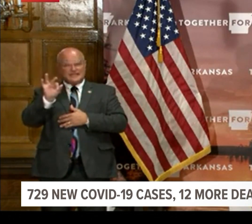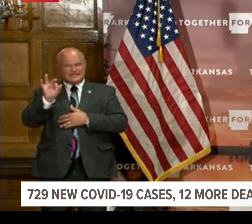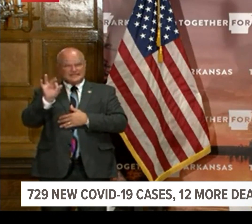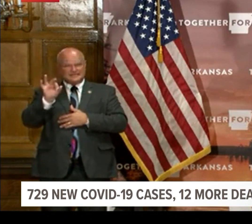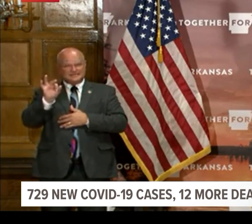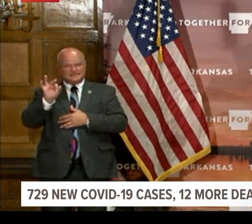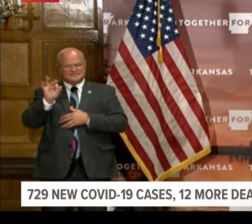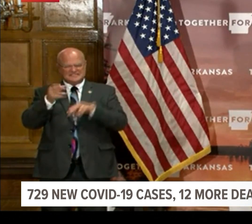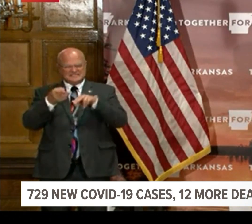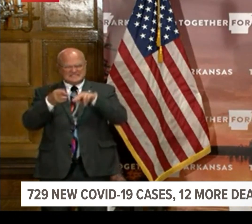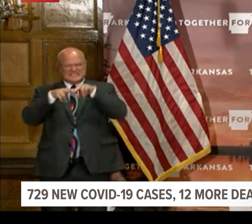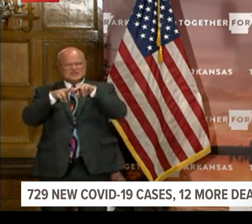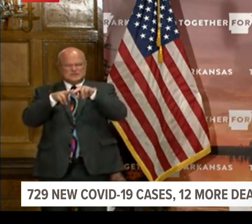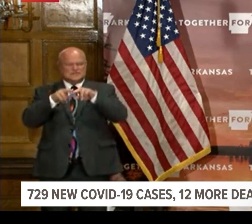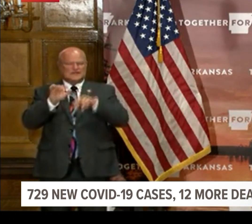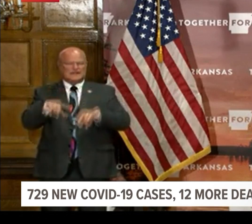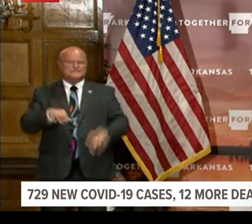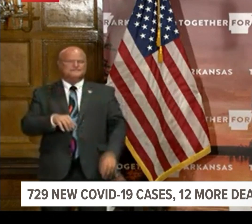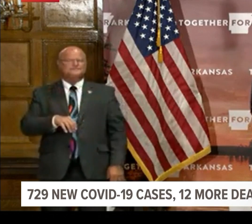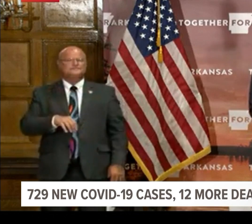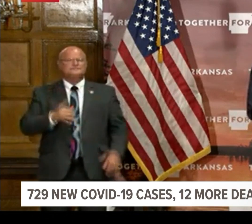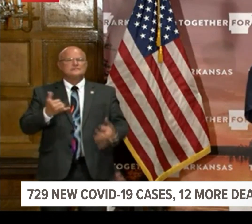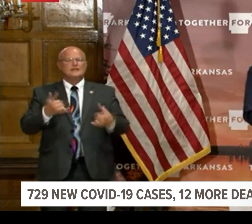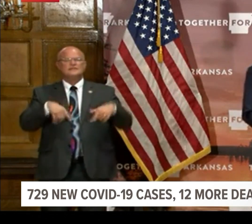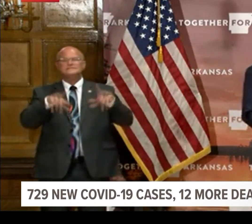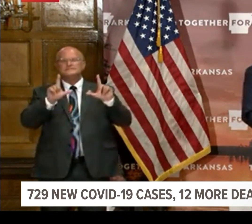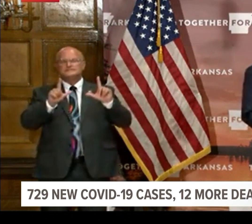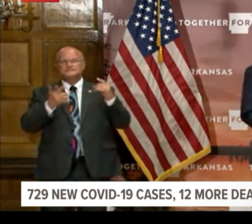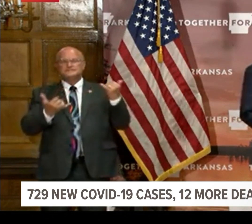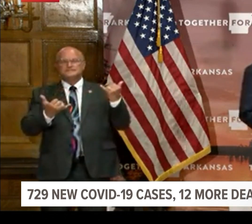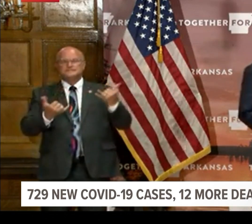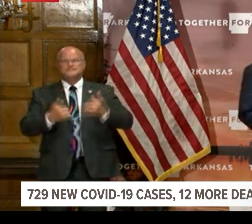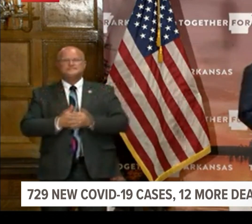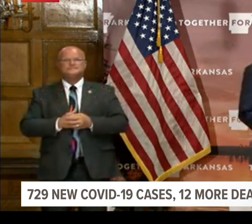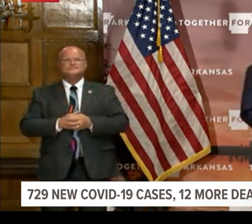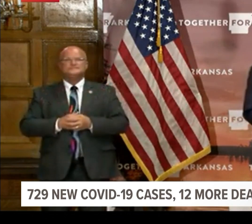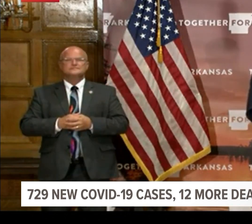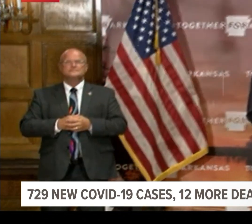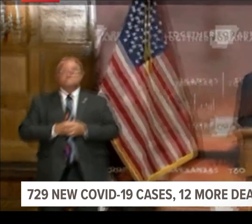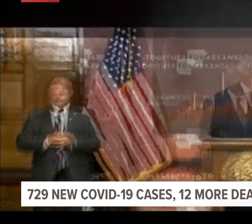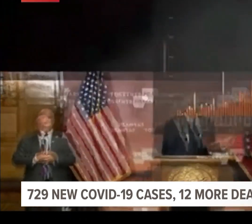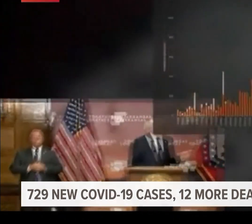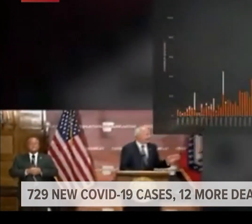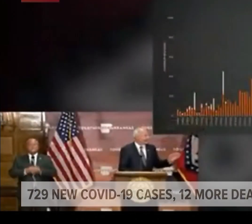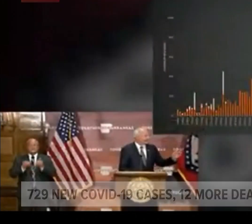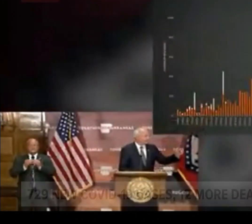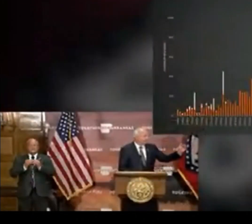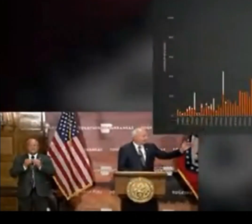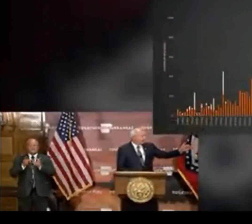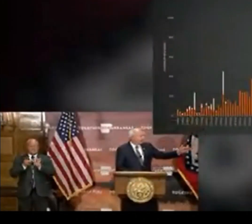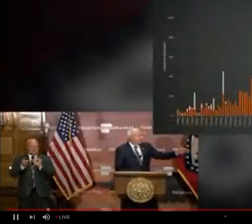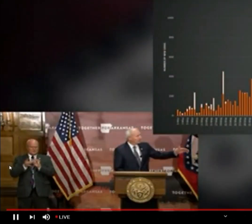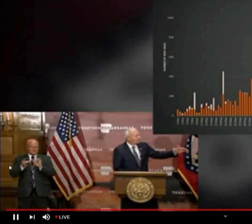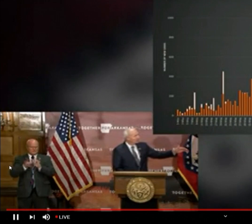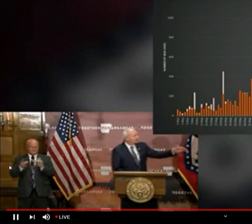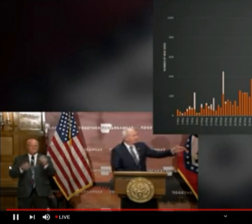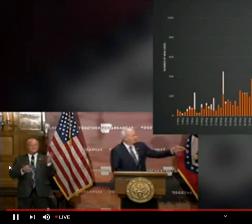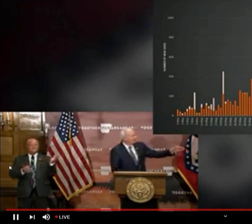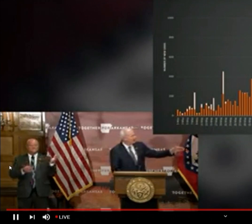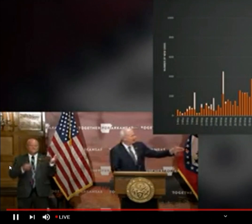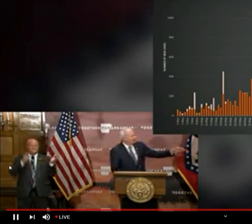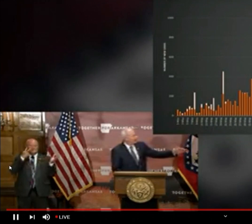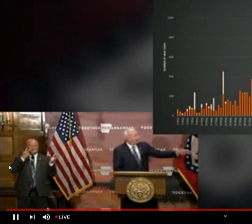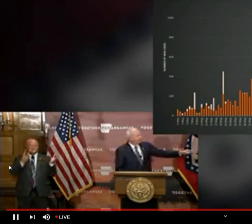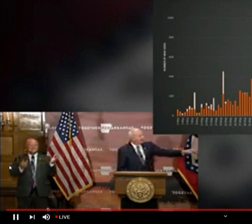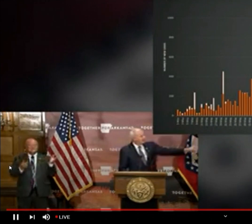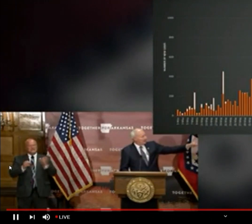5,919, a slight increase from that. And let's go through the graphs, and I'll have some additional comments. This one you can